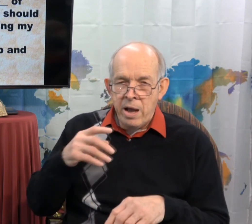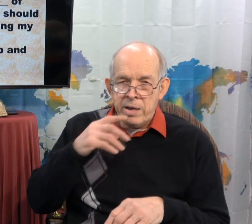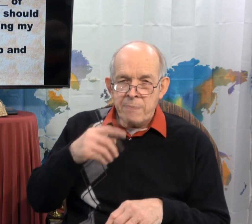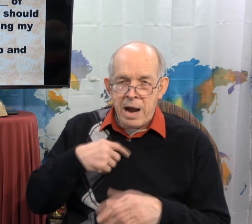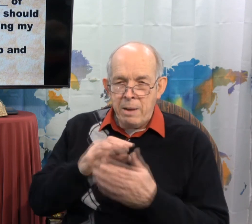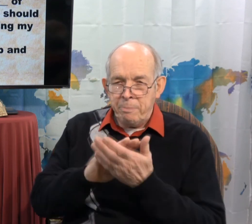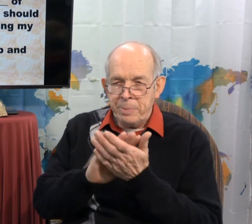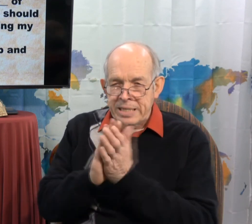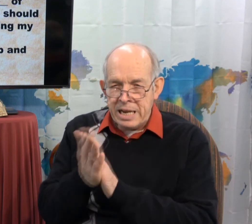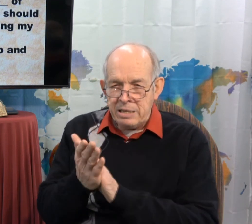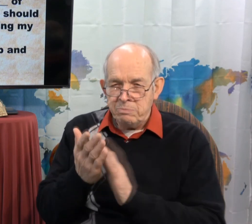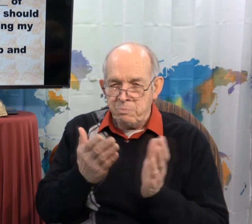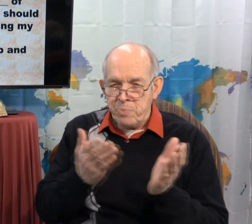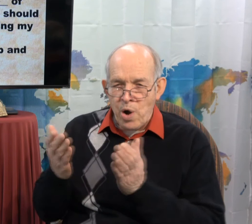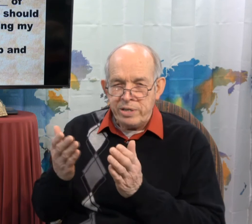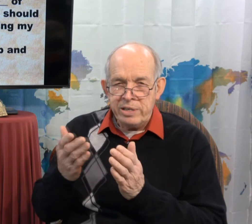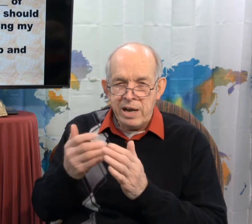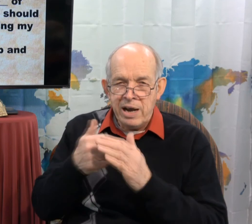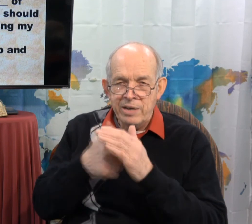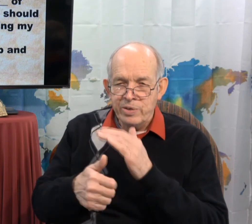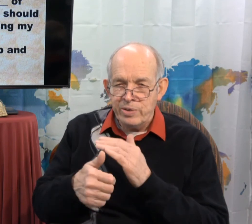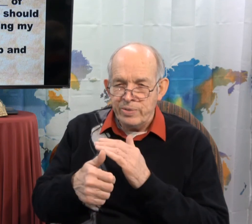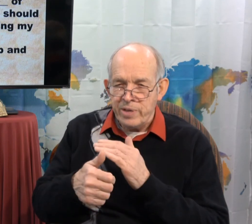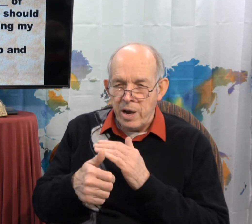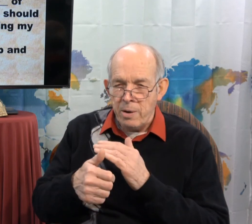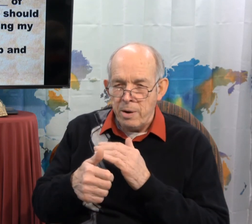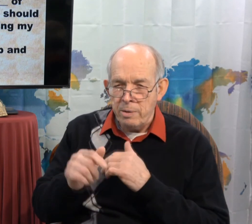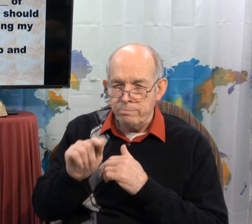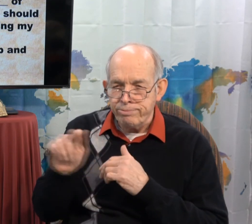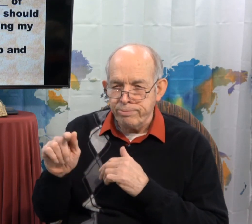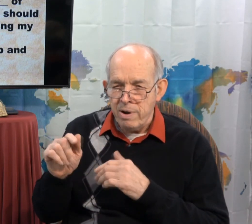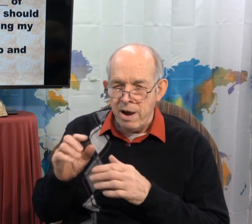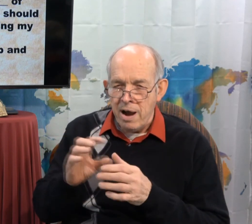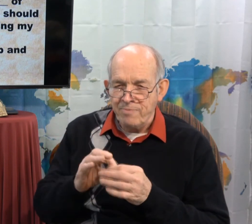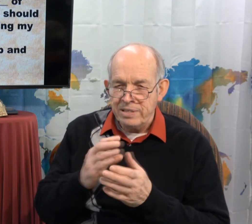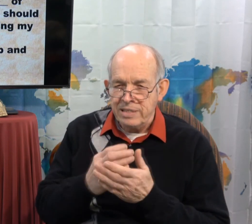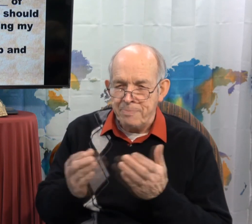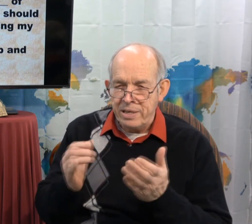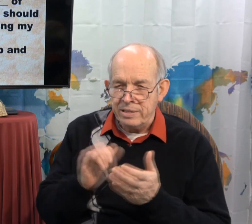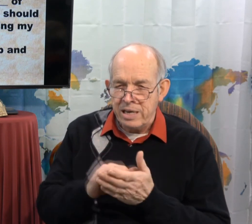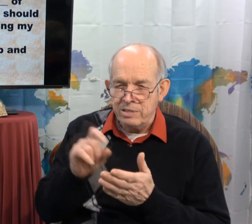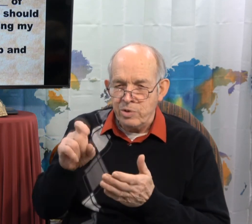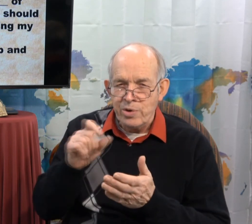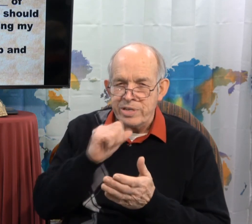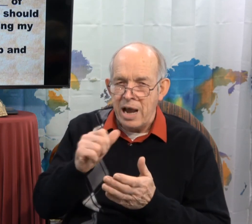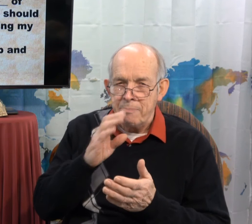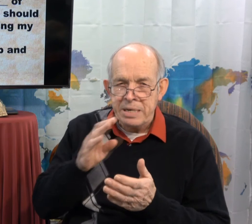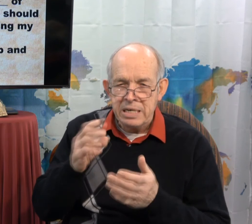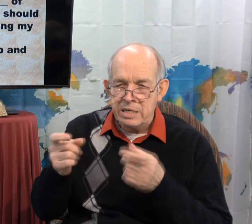Embarrassed. Am I being put under the of something that should not be